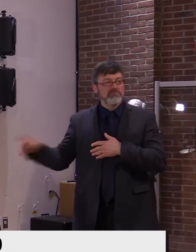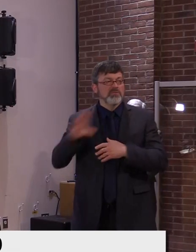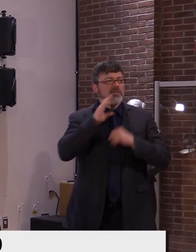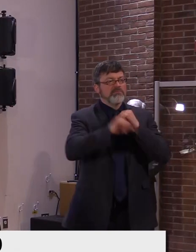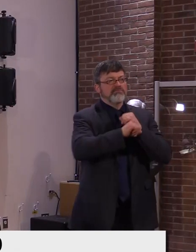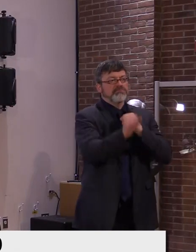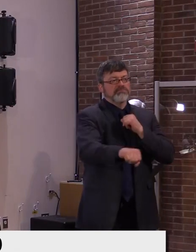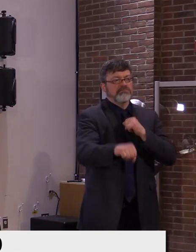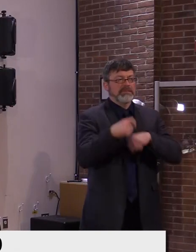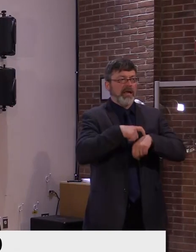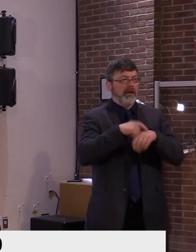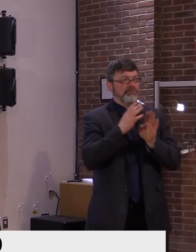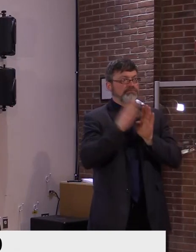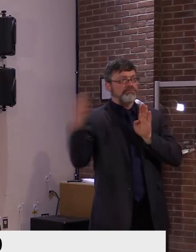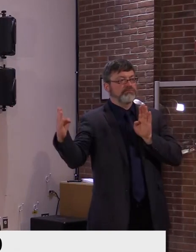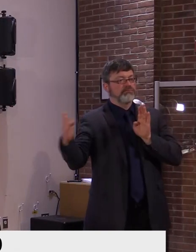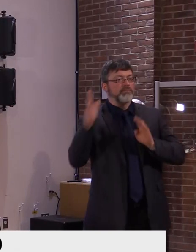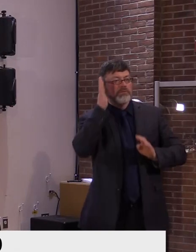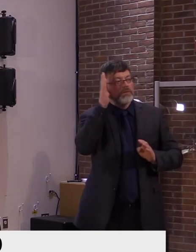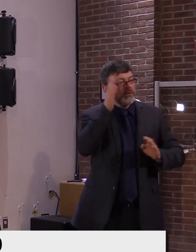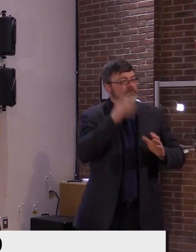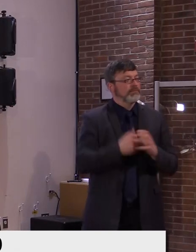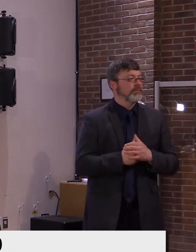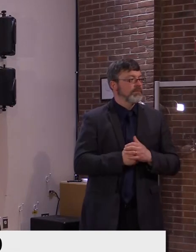have perhaps the same concerns you have.